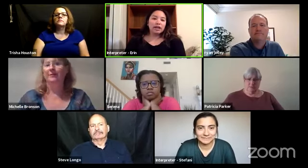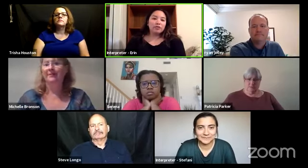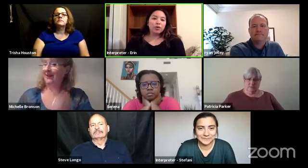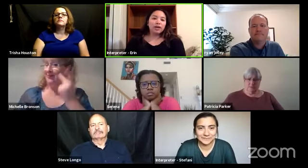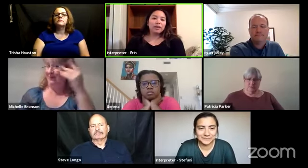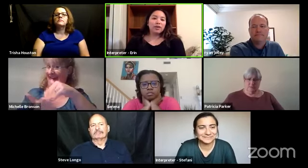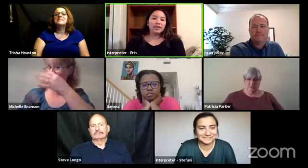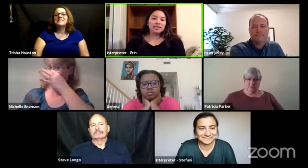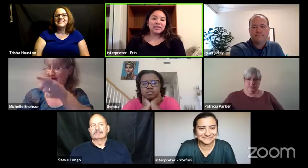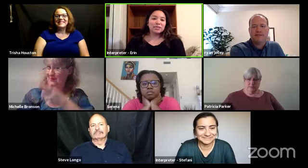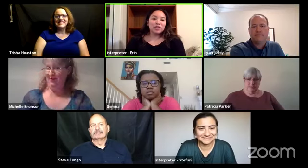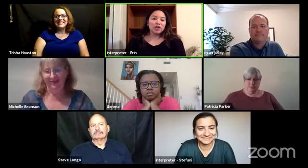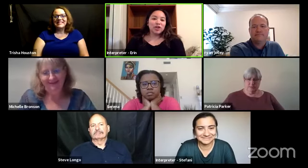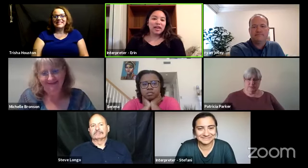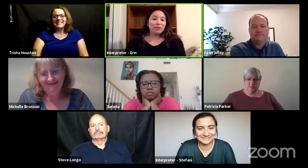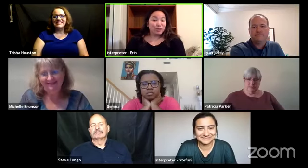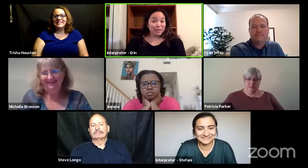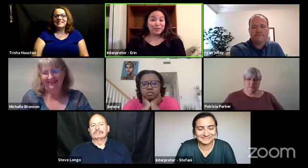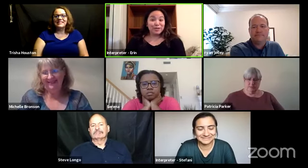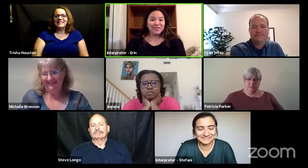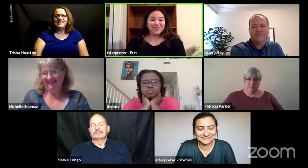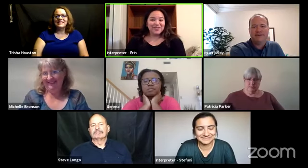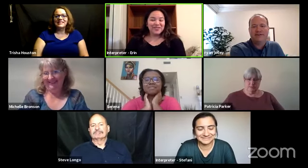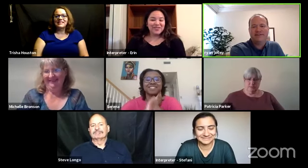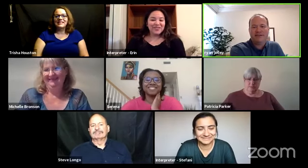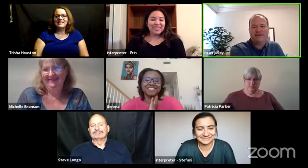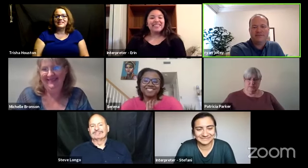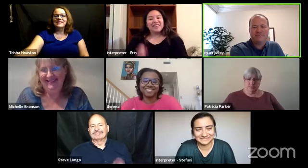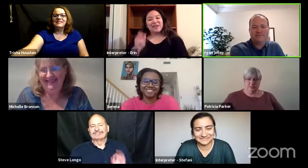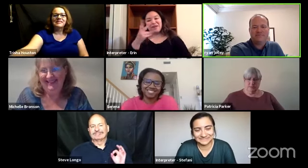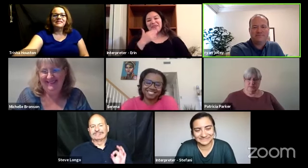for working with us, and it's been great, and we'll see you soon. All right, thank you.